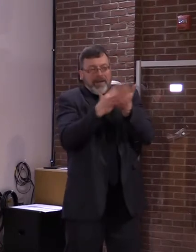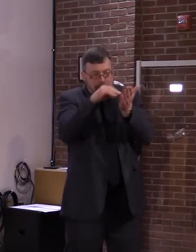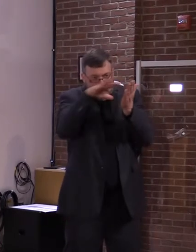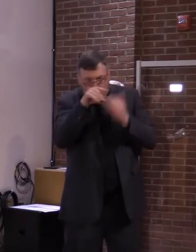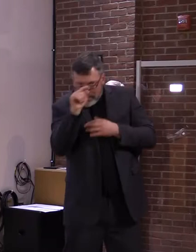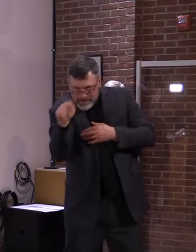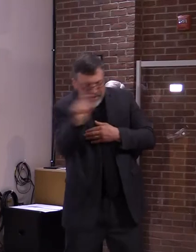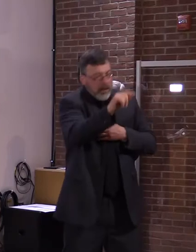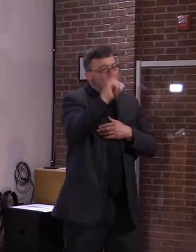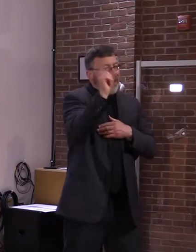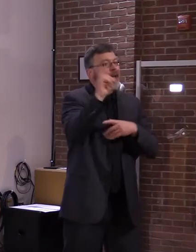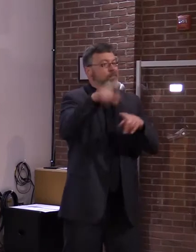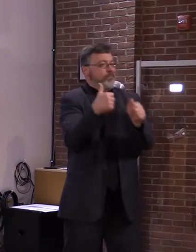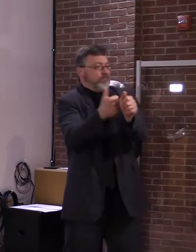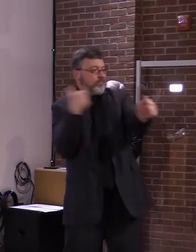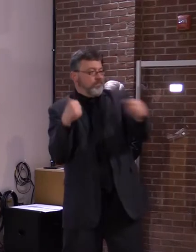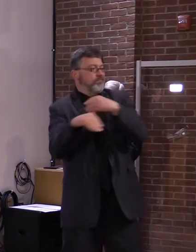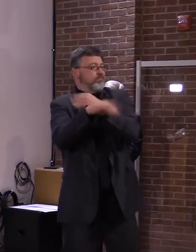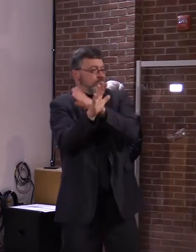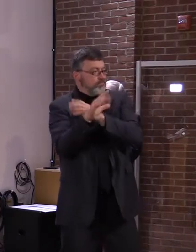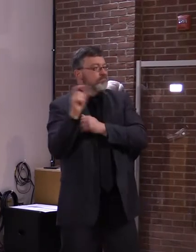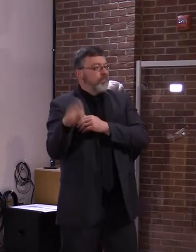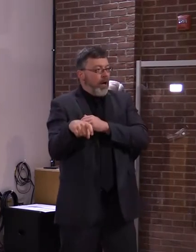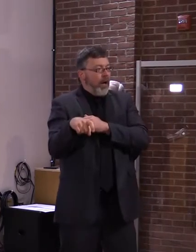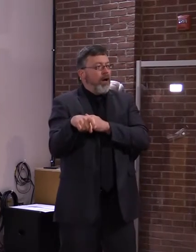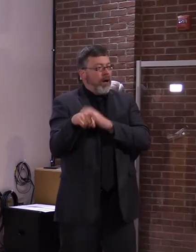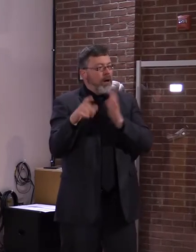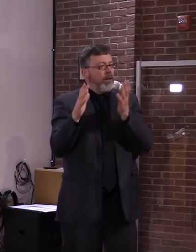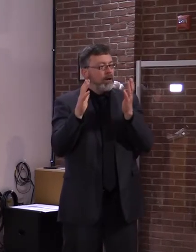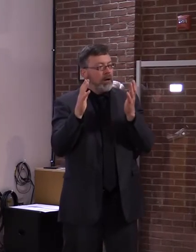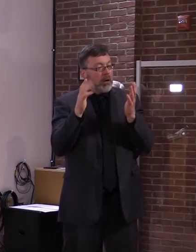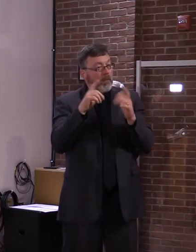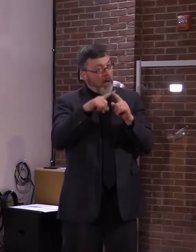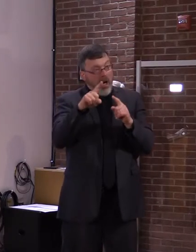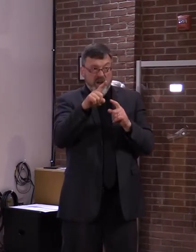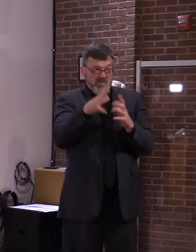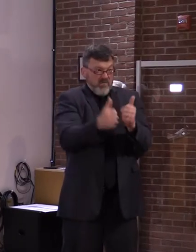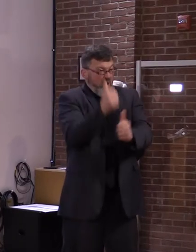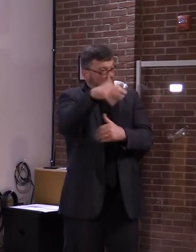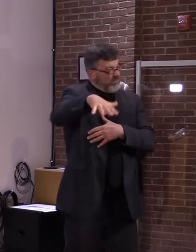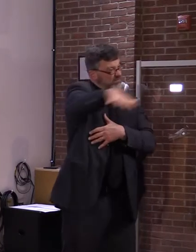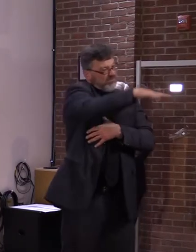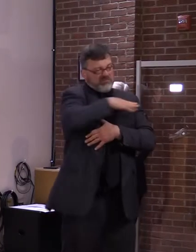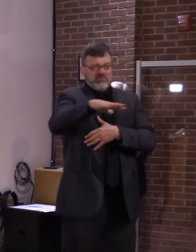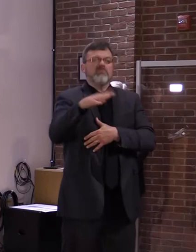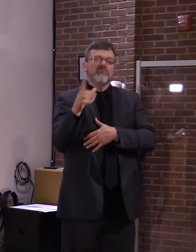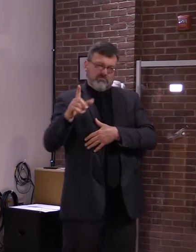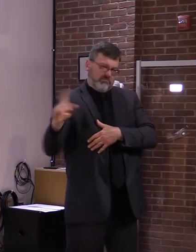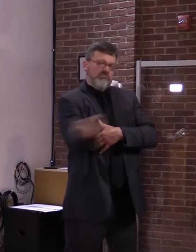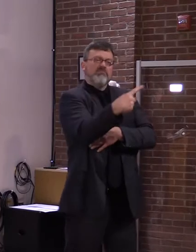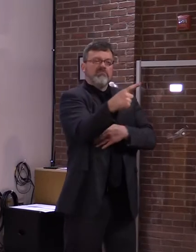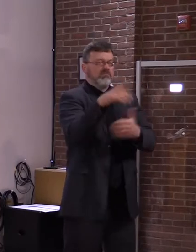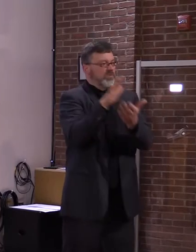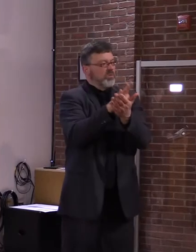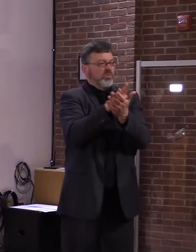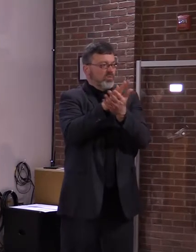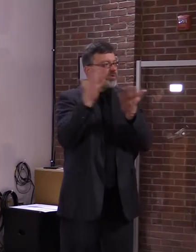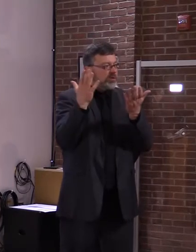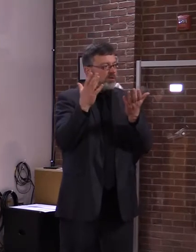have a majority of their students present in each school day to qualify the school day as a student day under state law and our